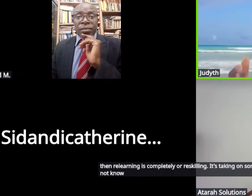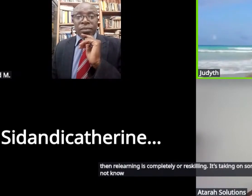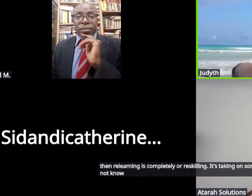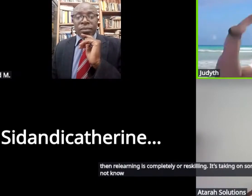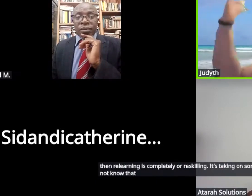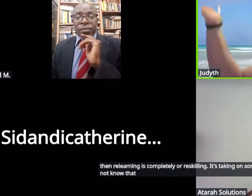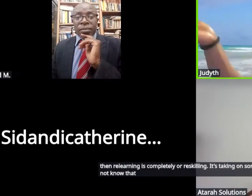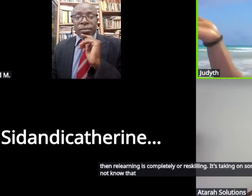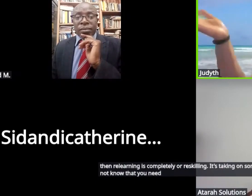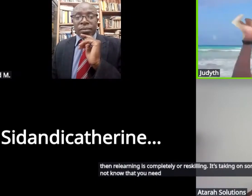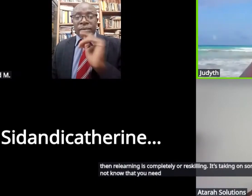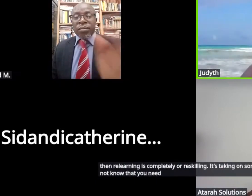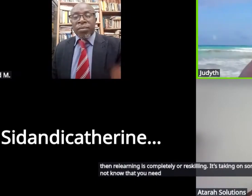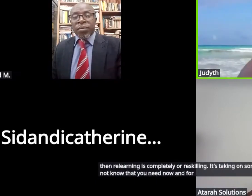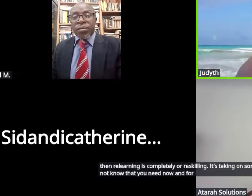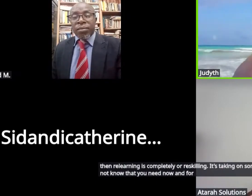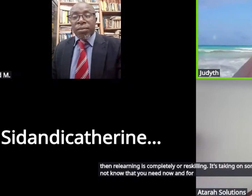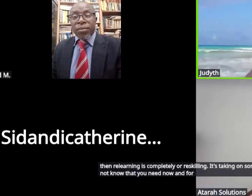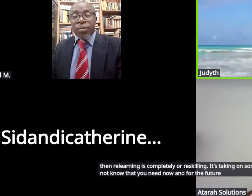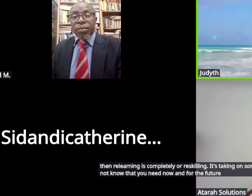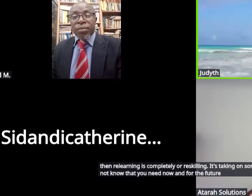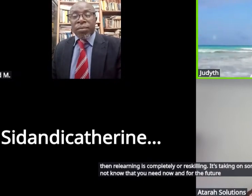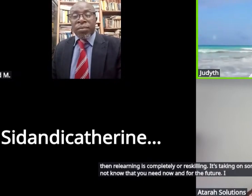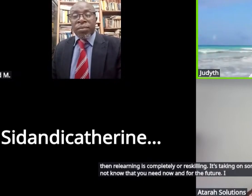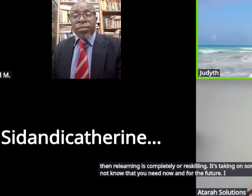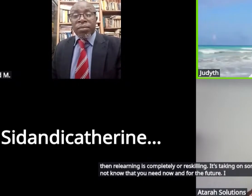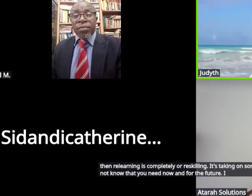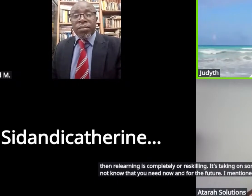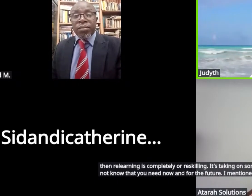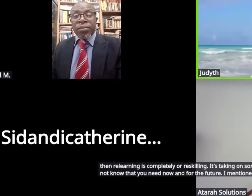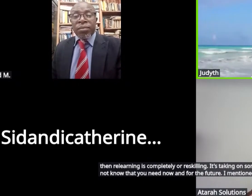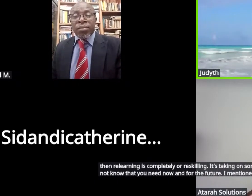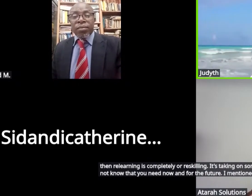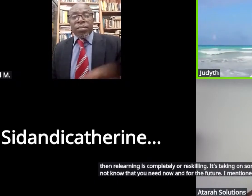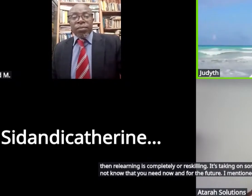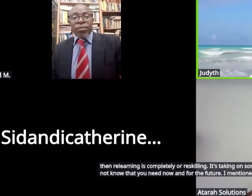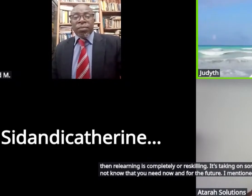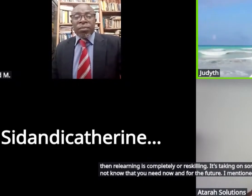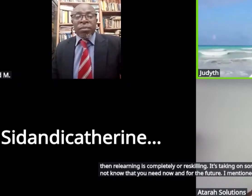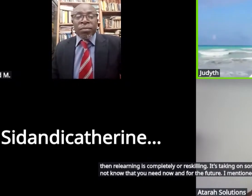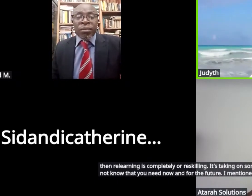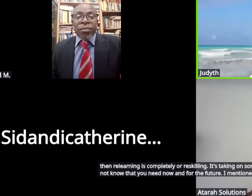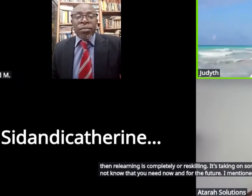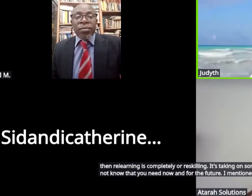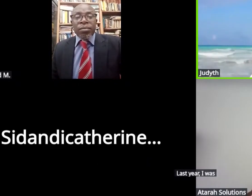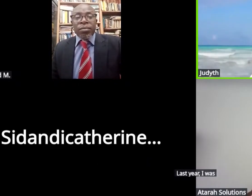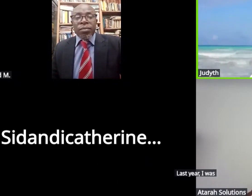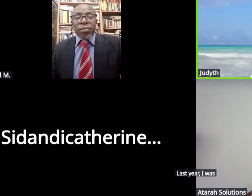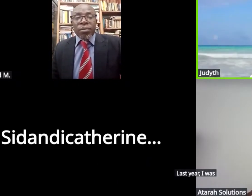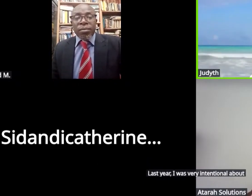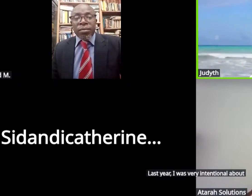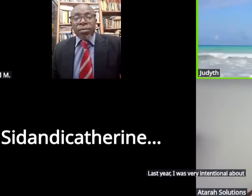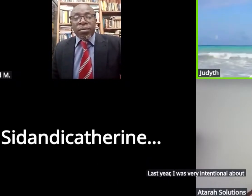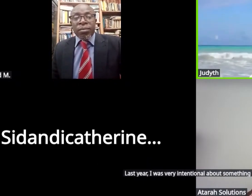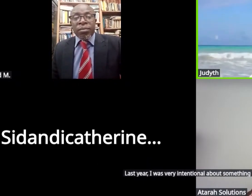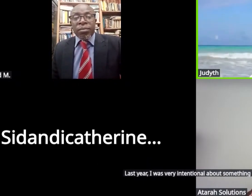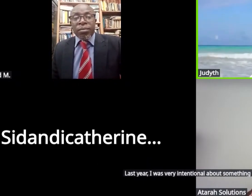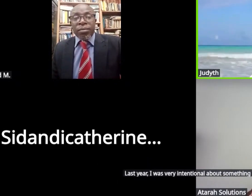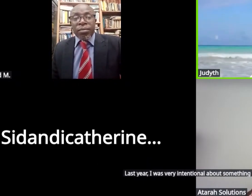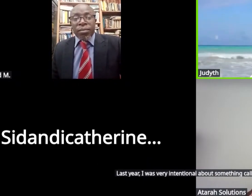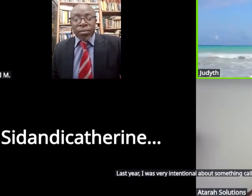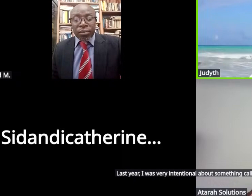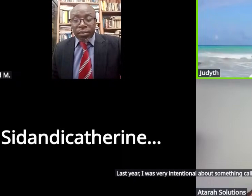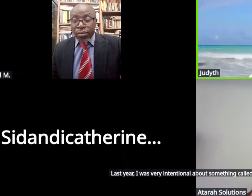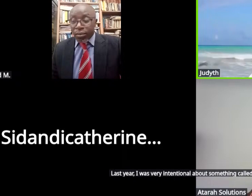need now and for the future. I mentioned AI. Last year, I was very intentional about something called Canva. It's an